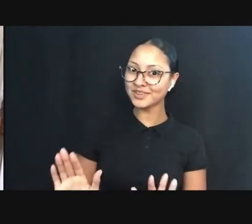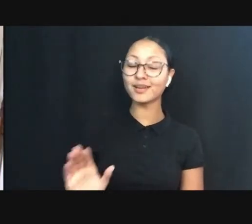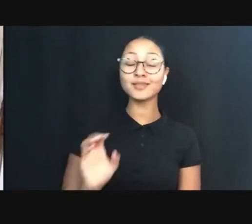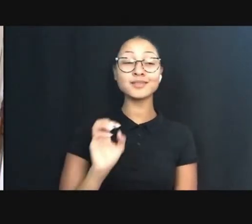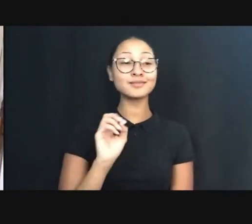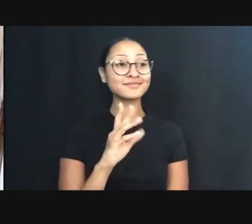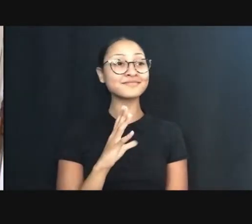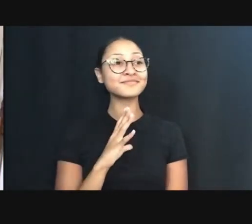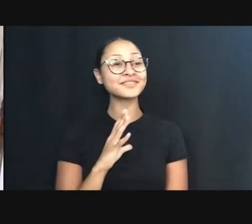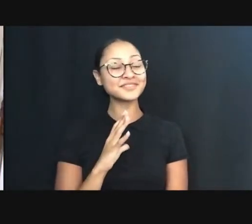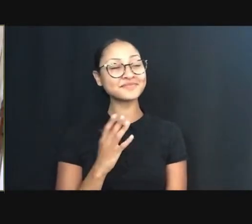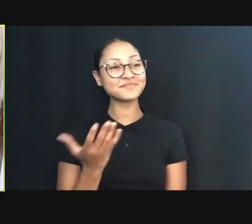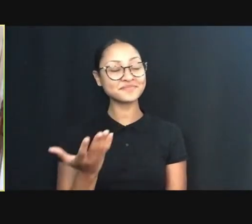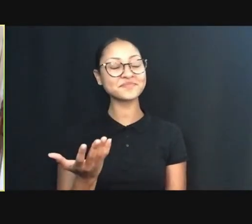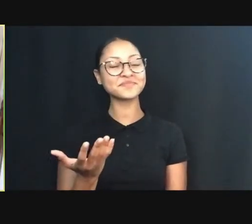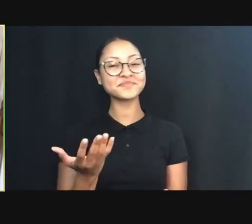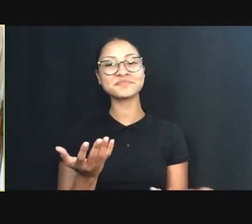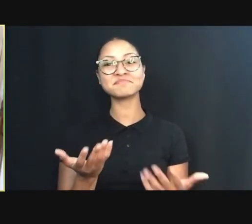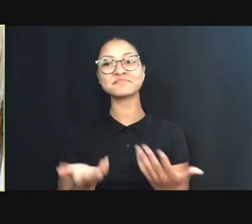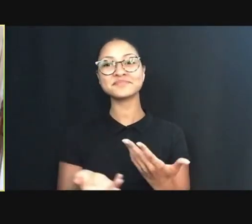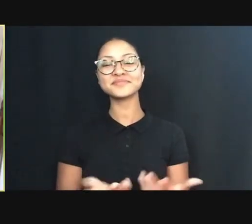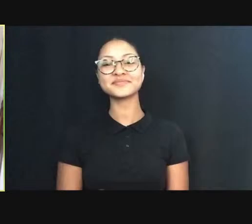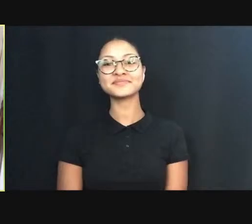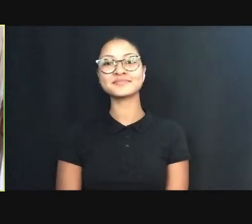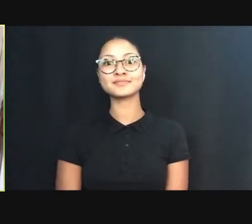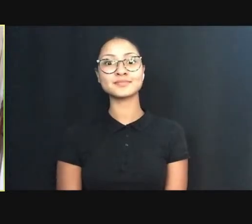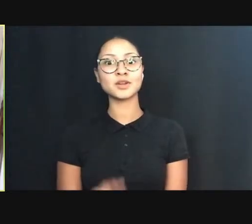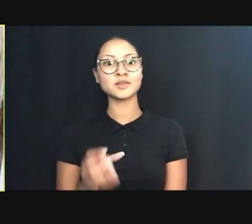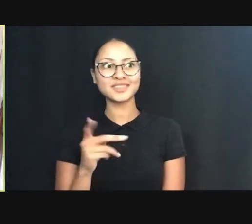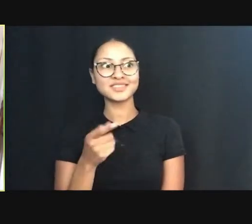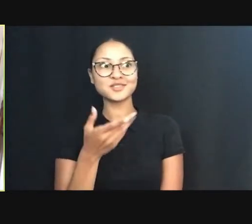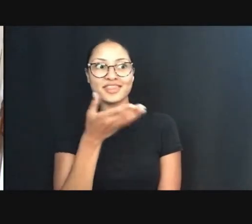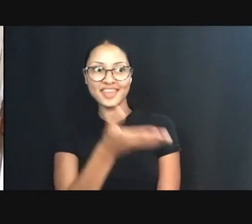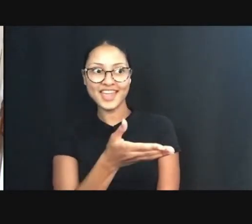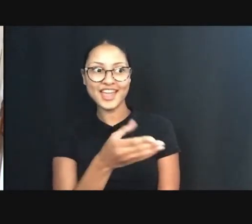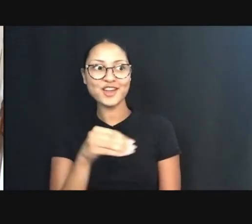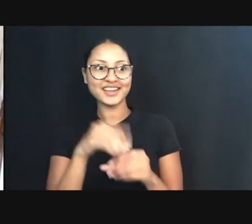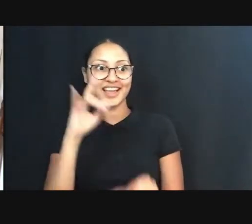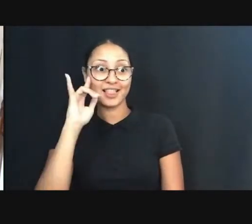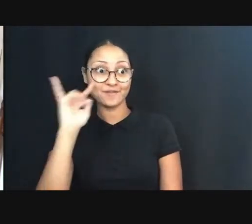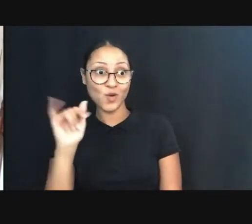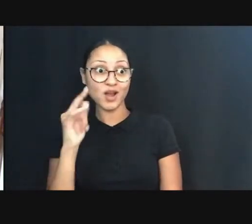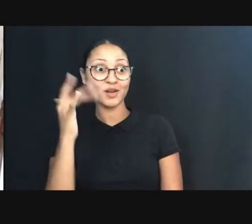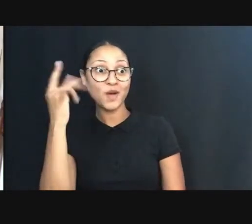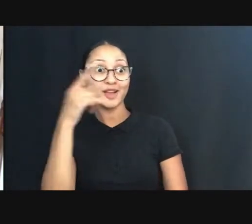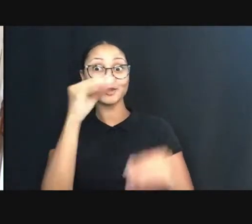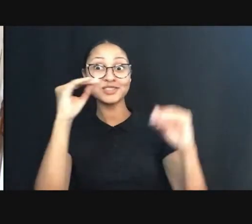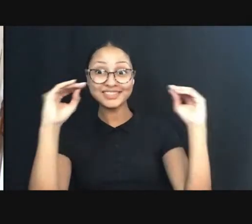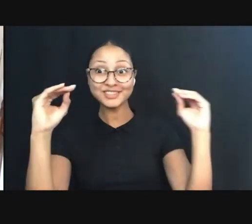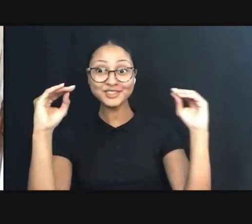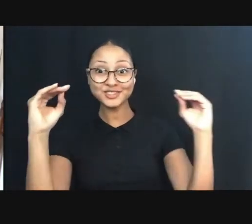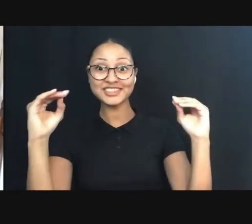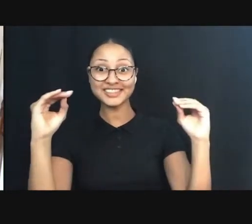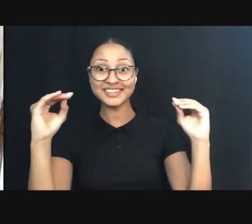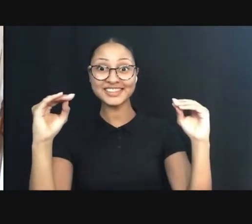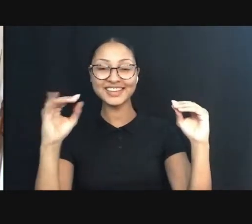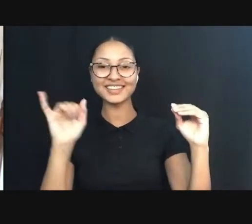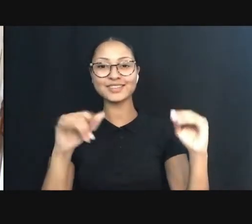Okay, thank you. But yes, but you're there in California because you're teaching. That's one of the reasons why you're not with